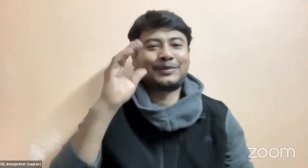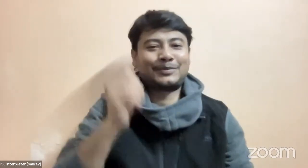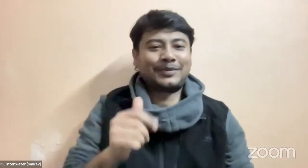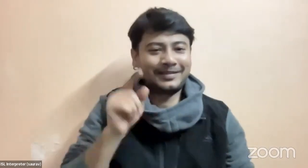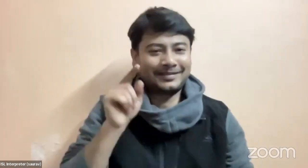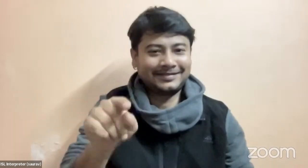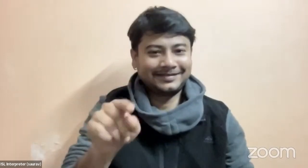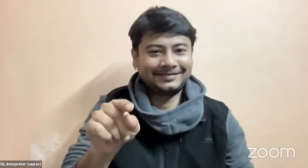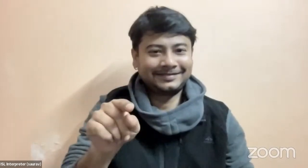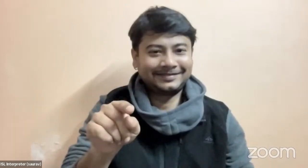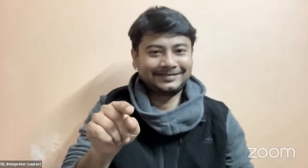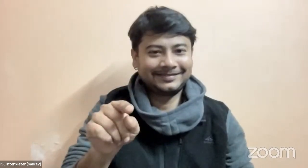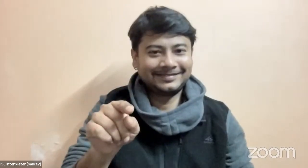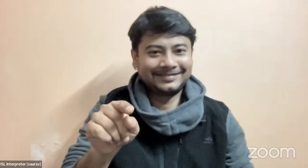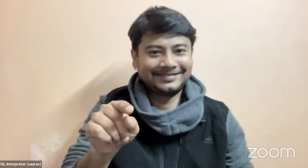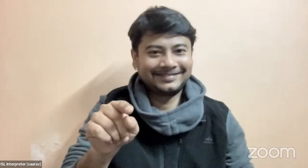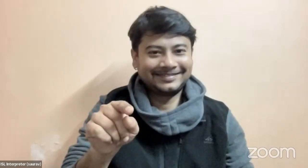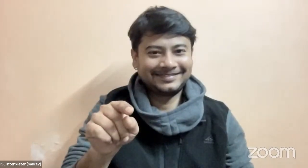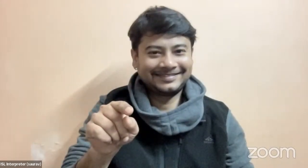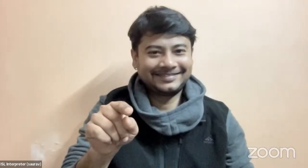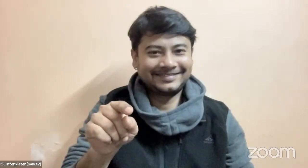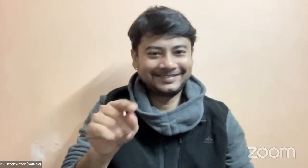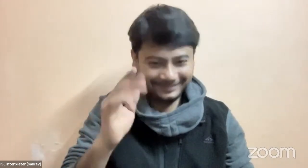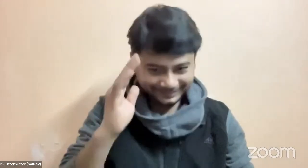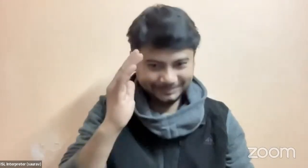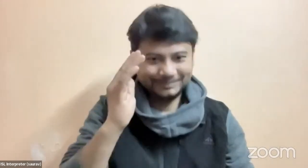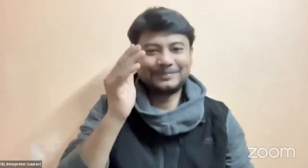He is our Srila Prabhupada.